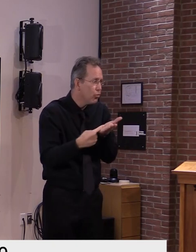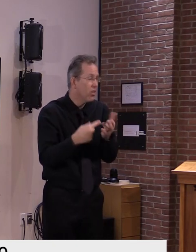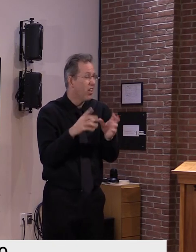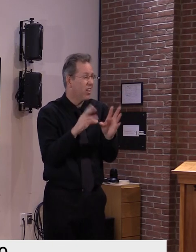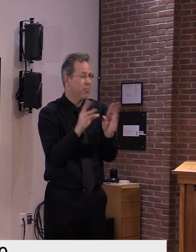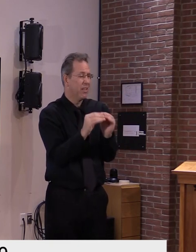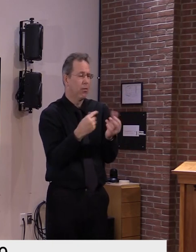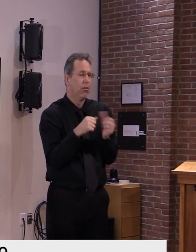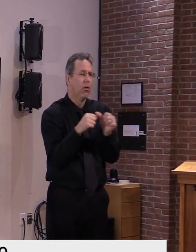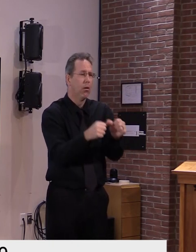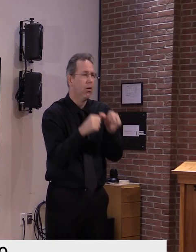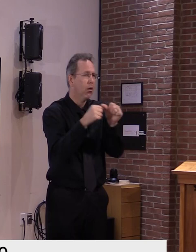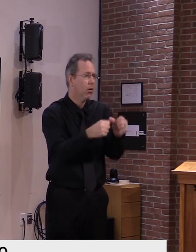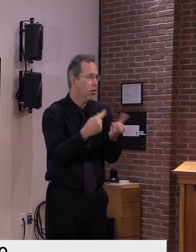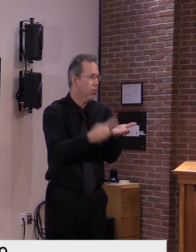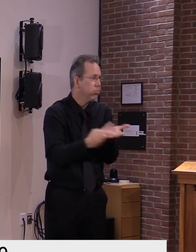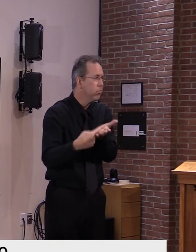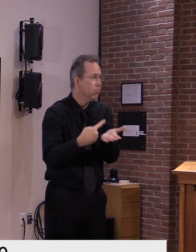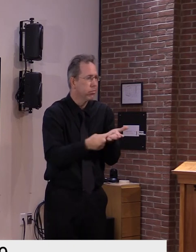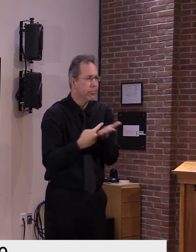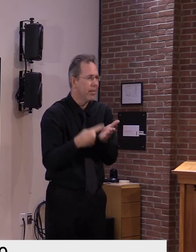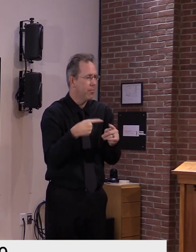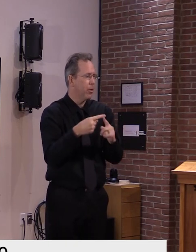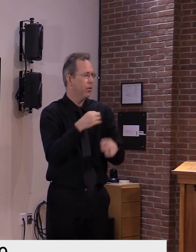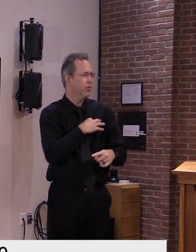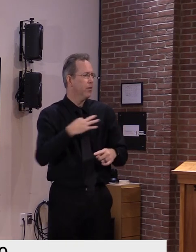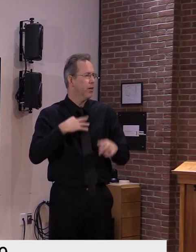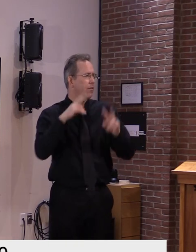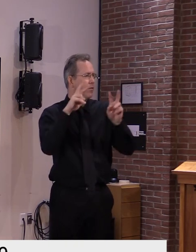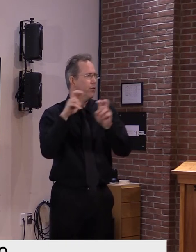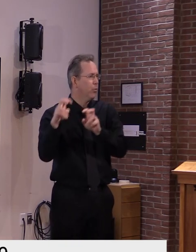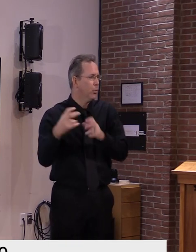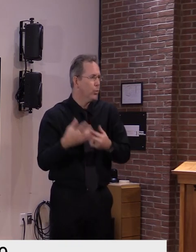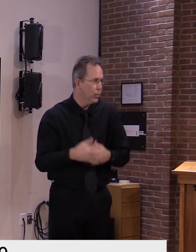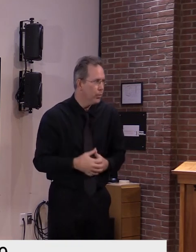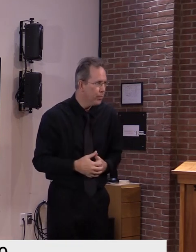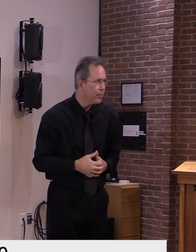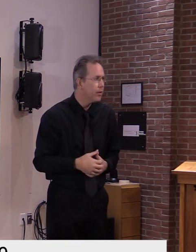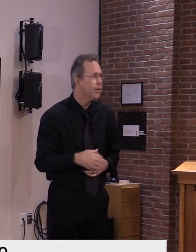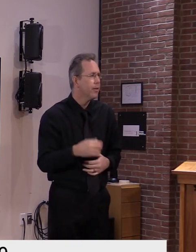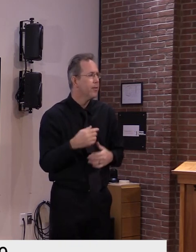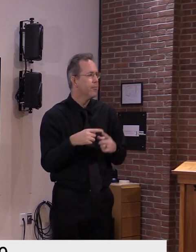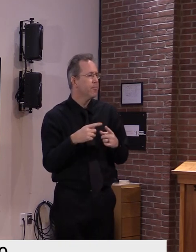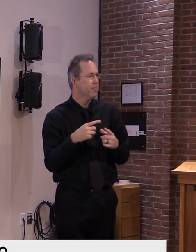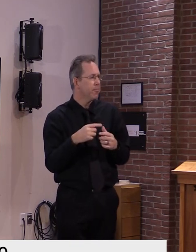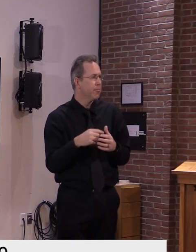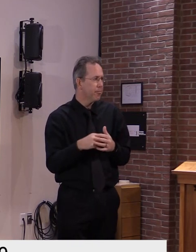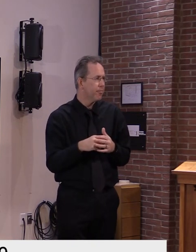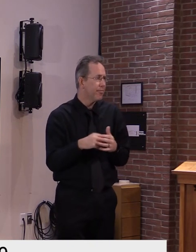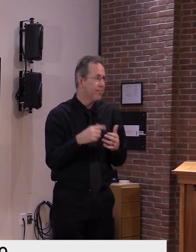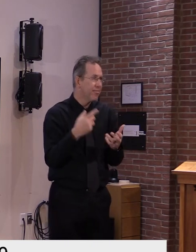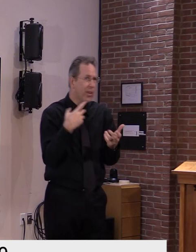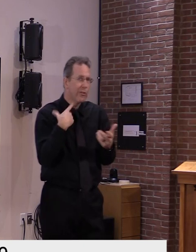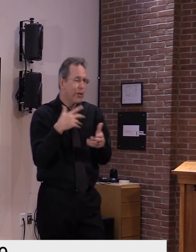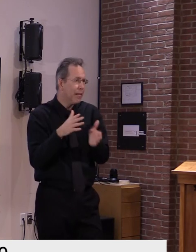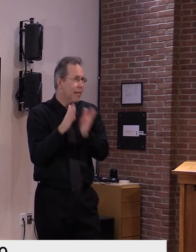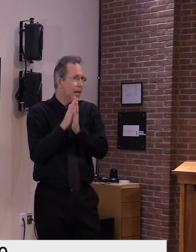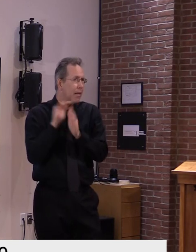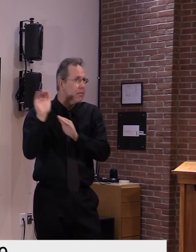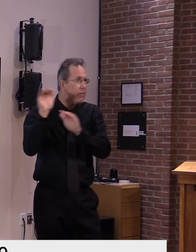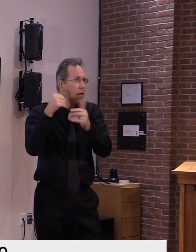There has been communications with the University of Vermont Medical Center to help out in some of the staffing